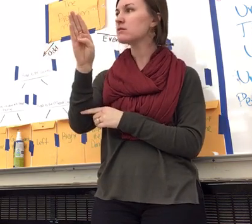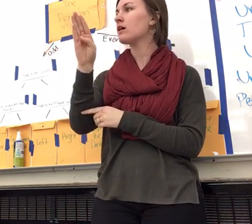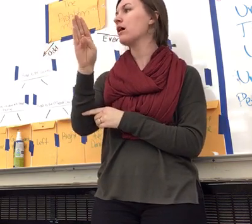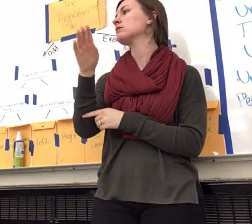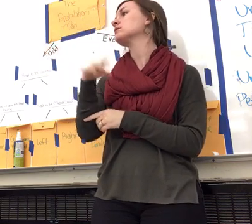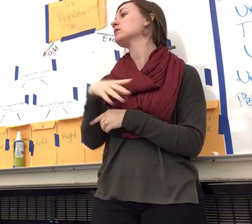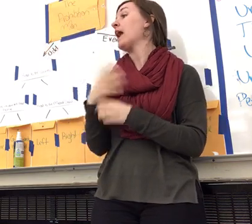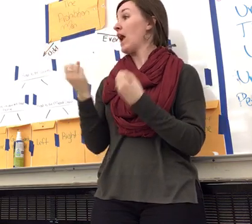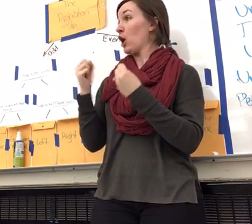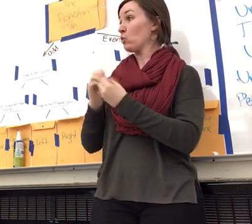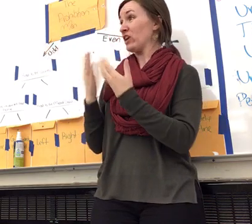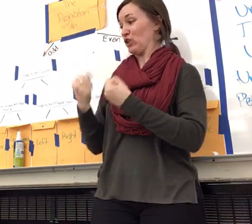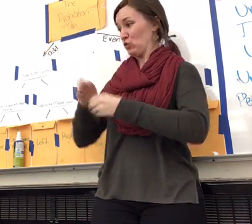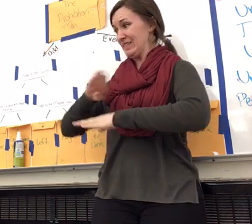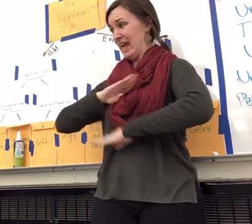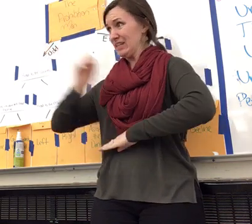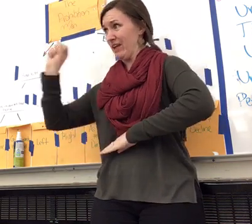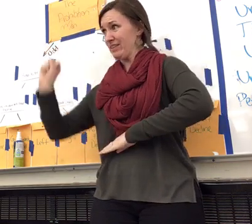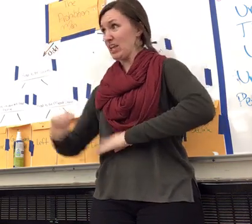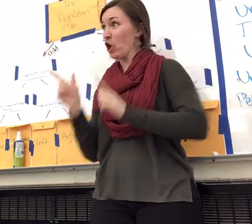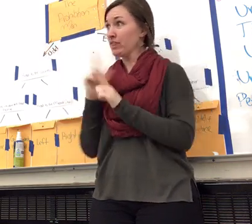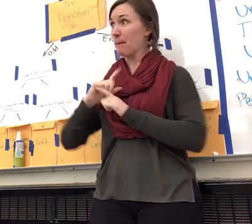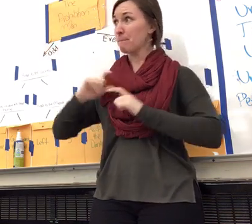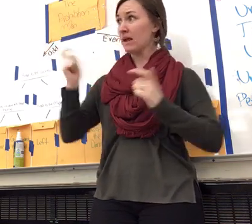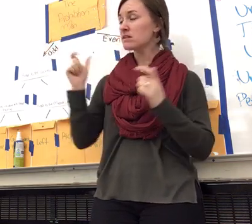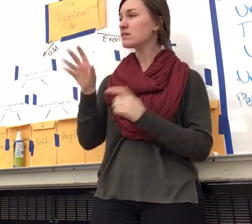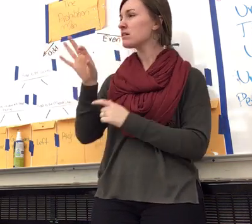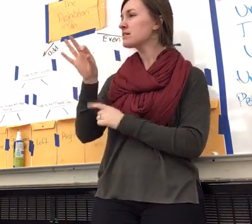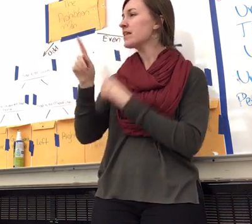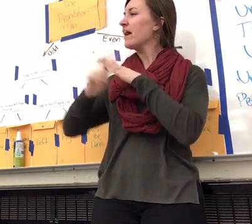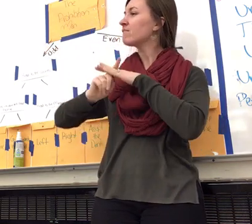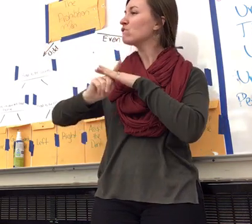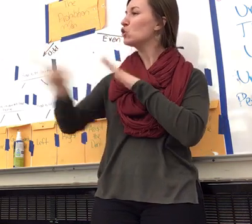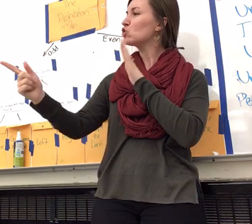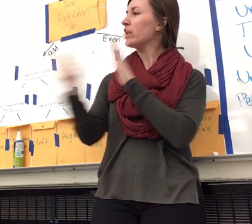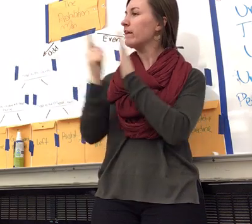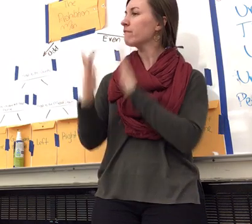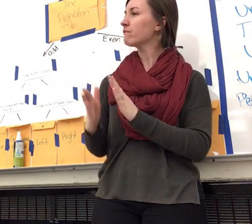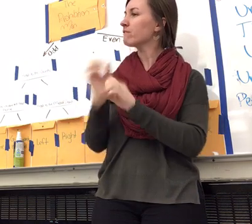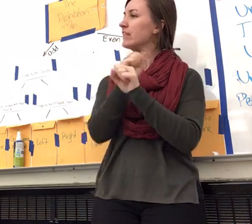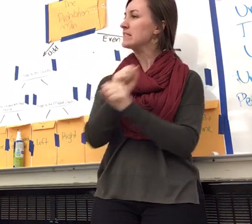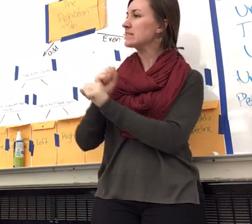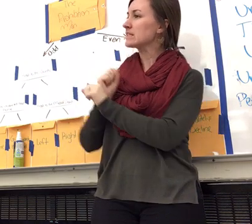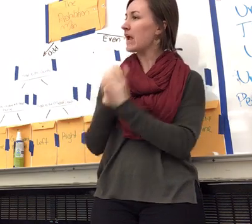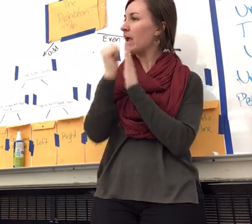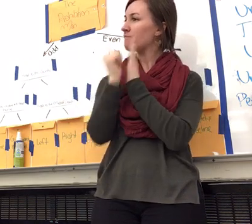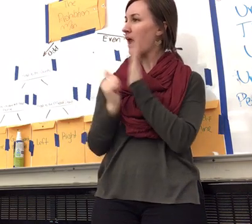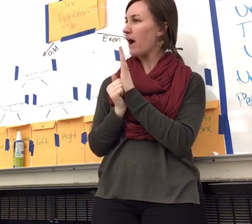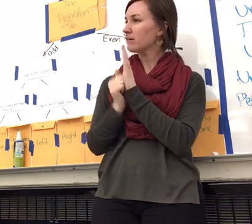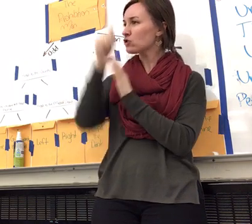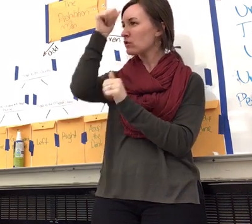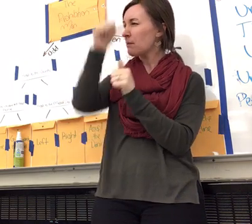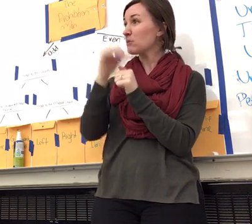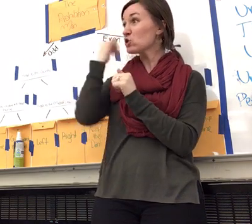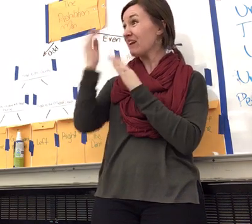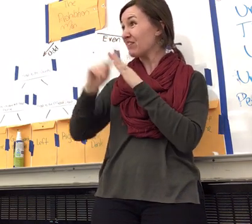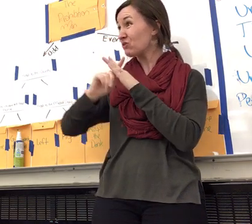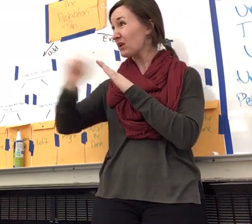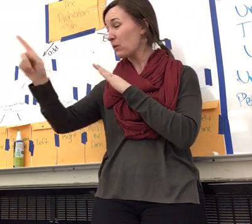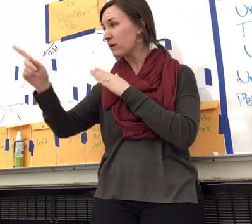the South, the biggest one is the Fugitive Slave Act. Basically, with the Fugitive Slave Act, even if they run away, it doesn't matter because they